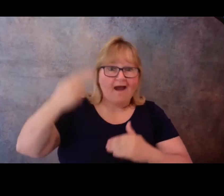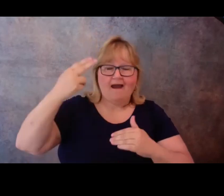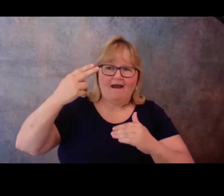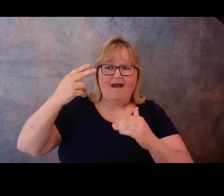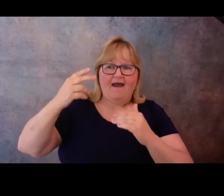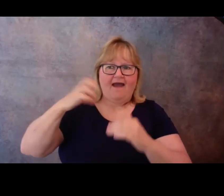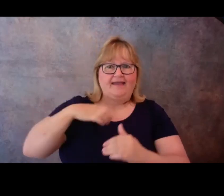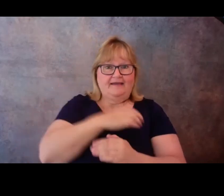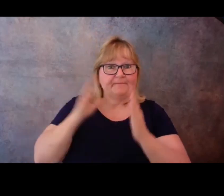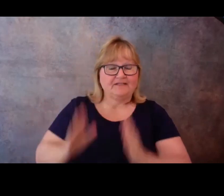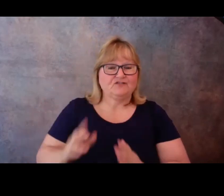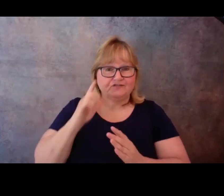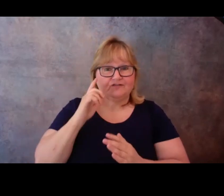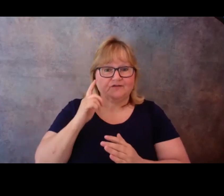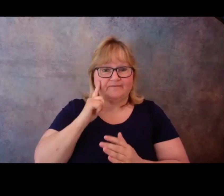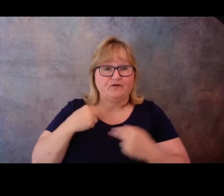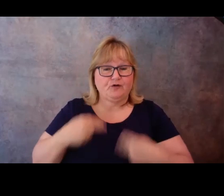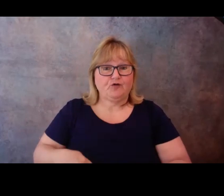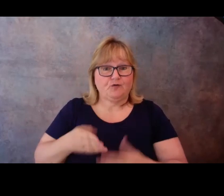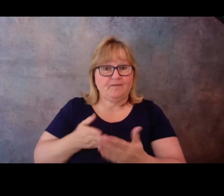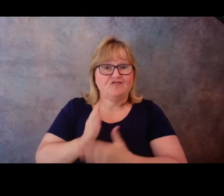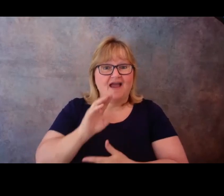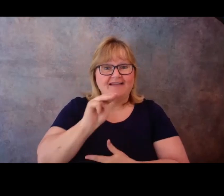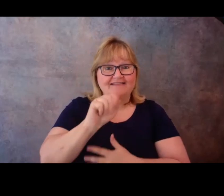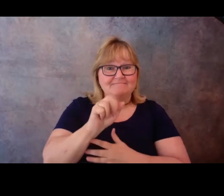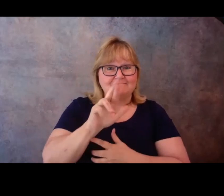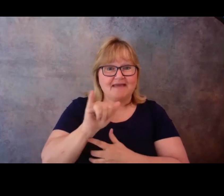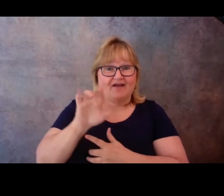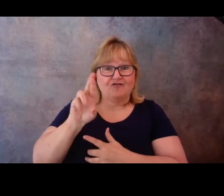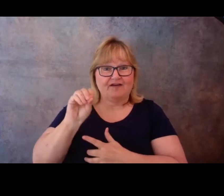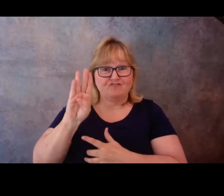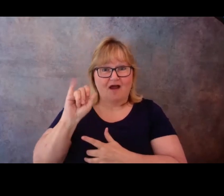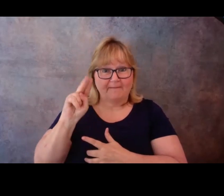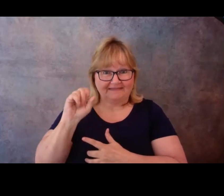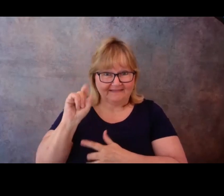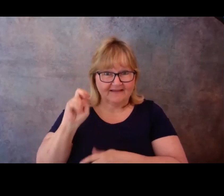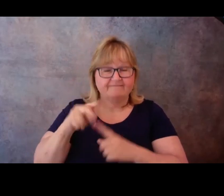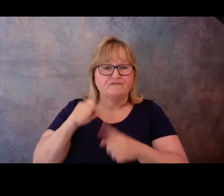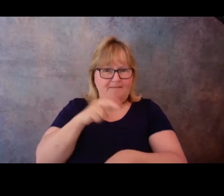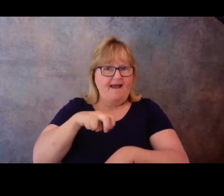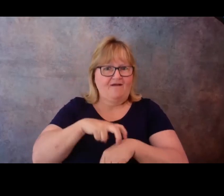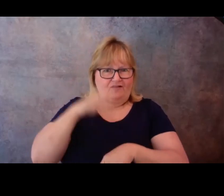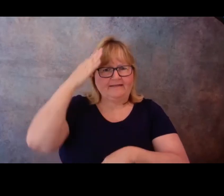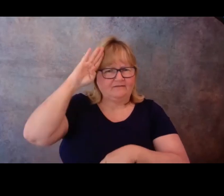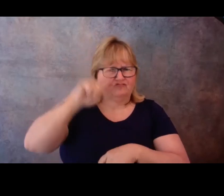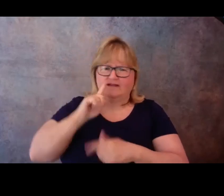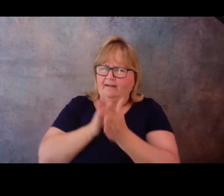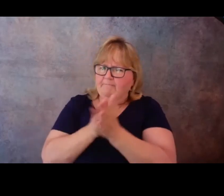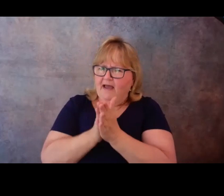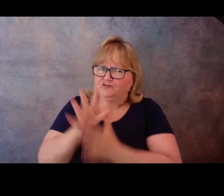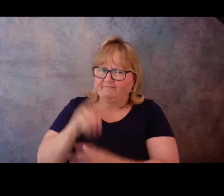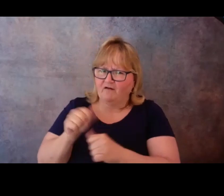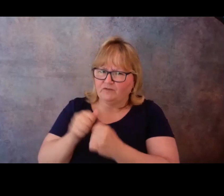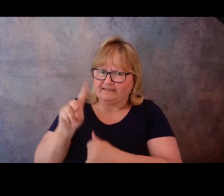Mary Robinson from my country, who took a very passionate interest in disability. So